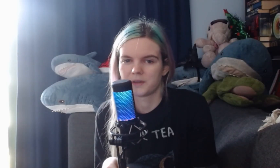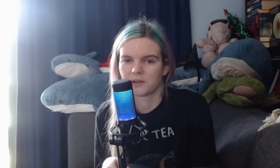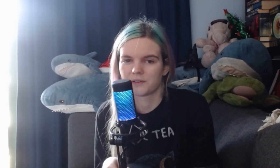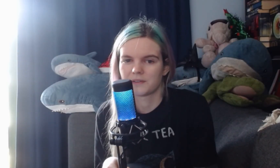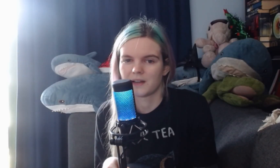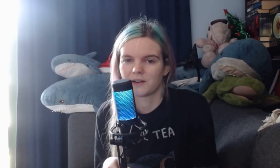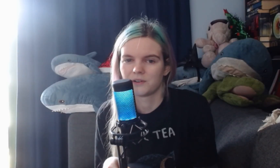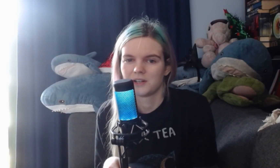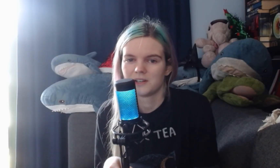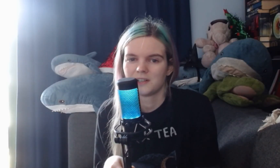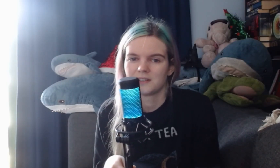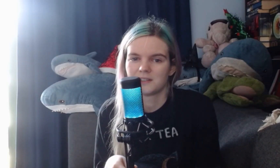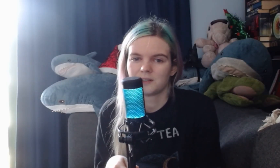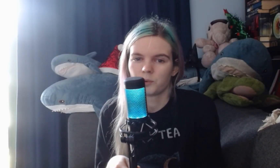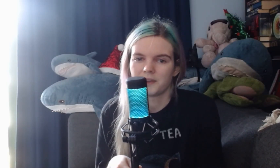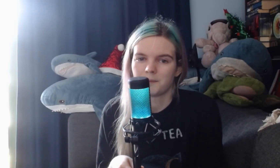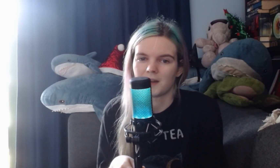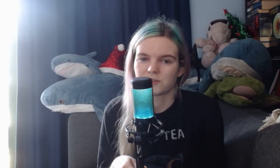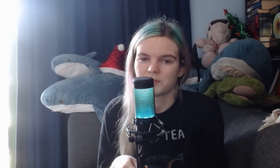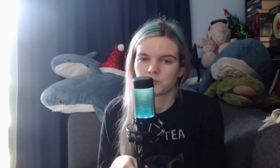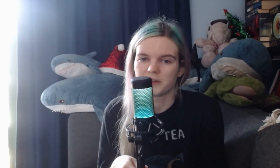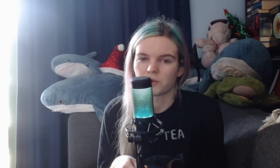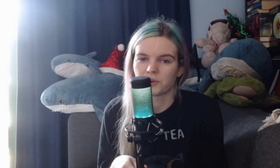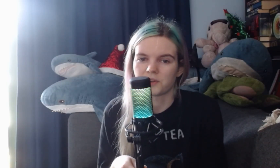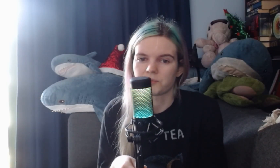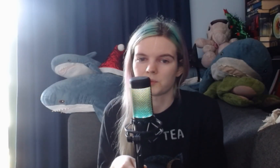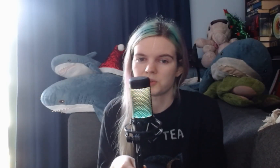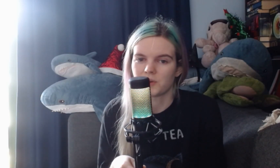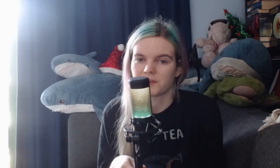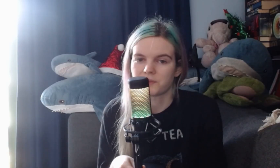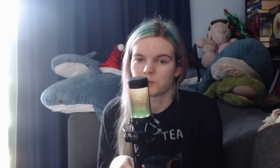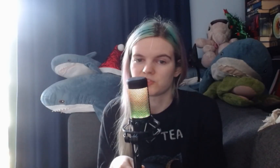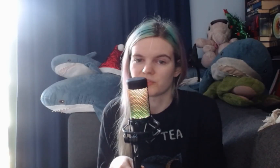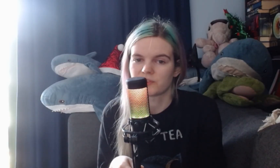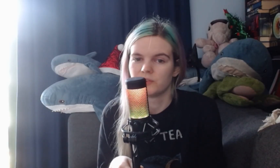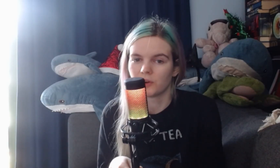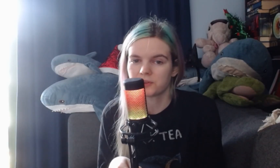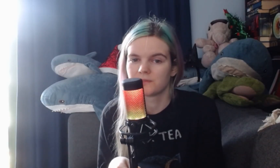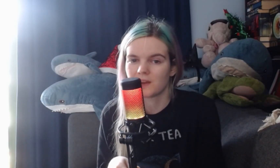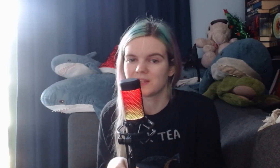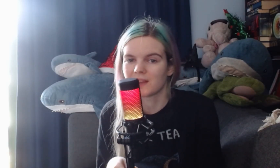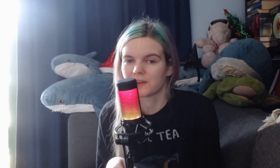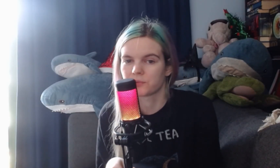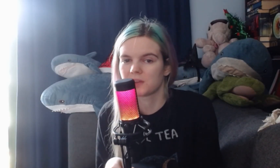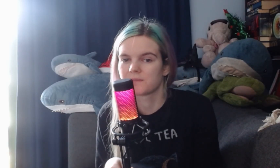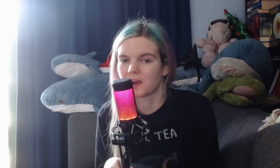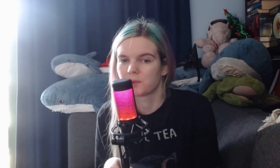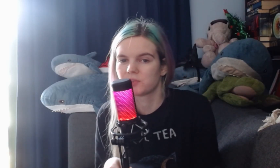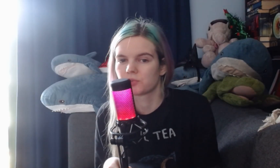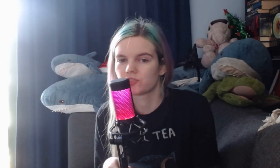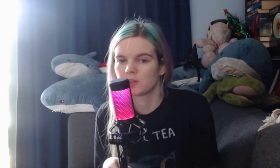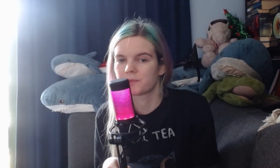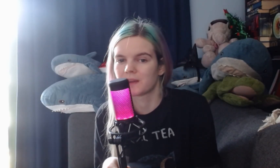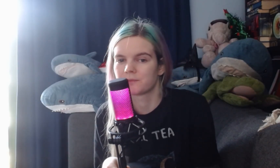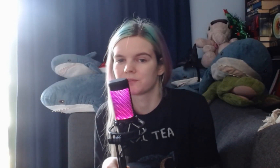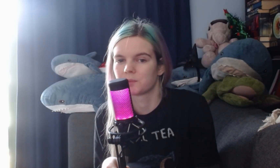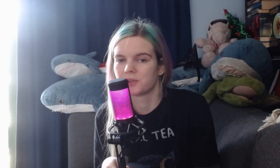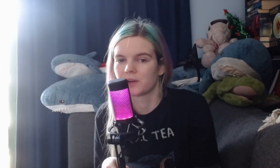because now Willem had to literally order this from the US, which is not very nice for the environment to ship something from the US